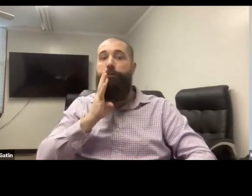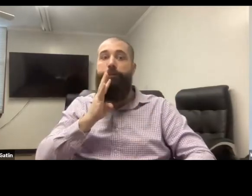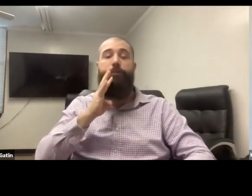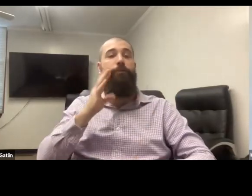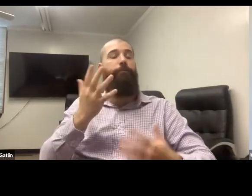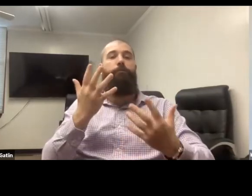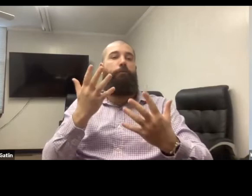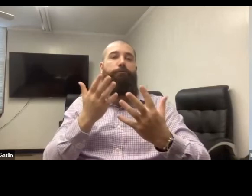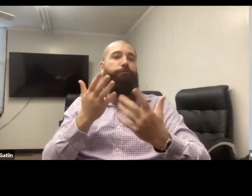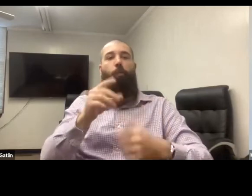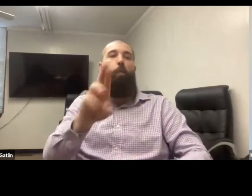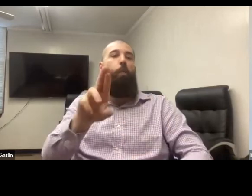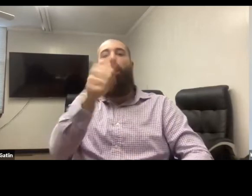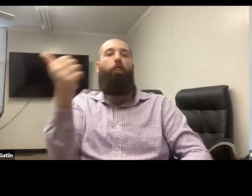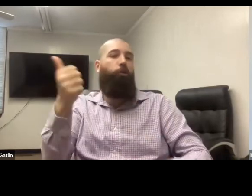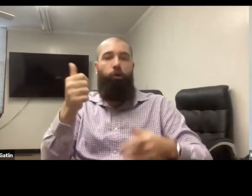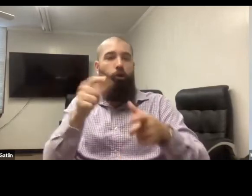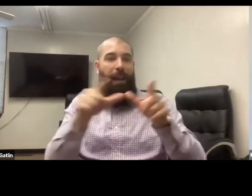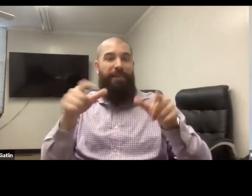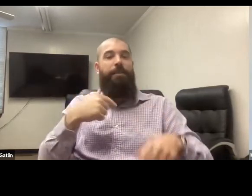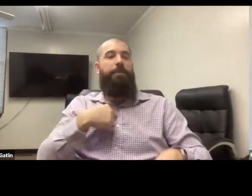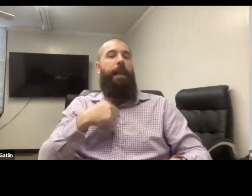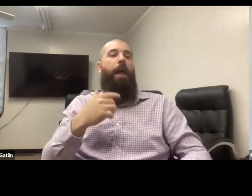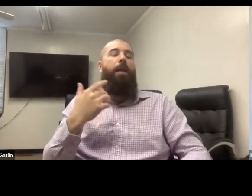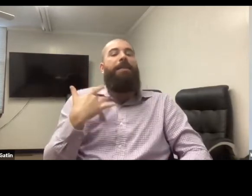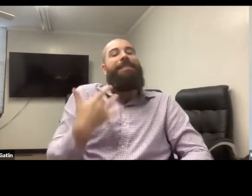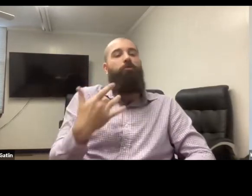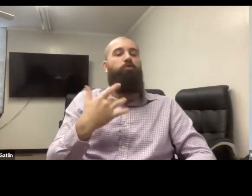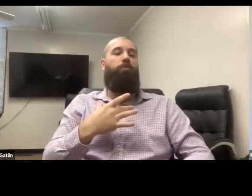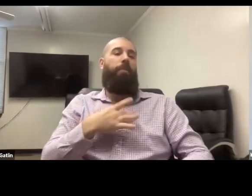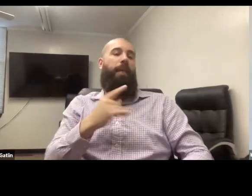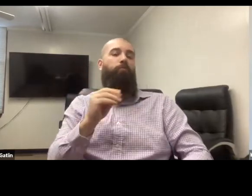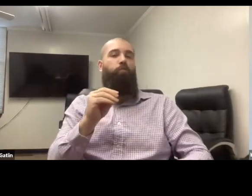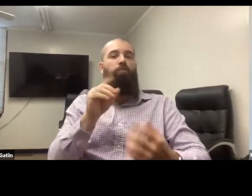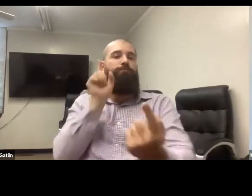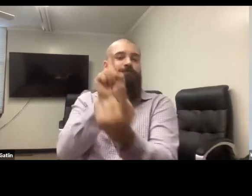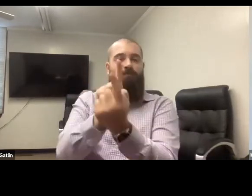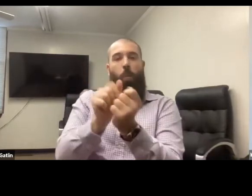communication, ASL, or through spoken English, or whatever language.